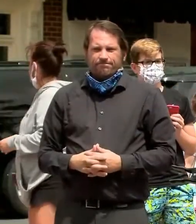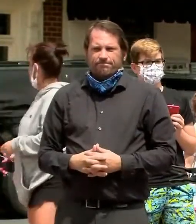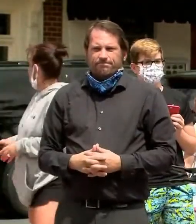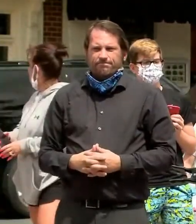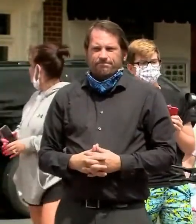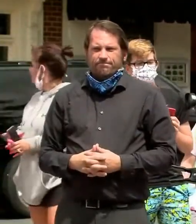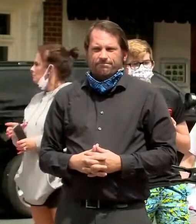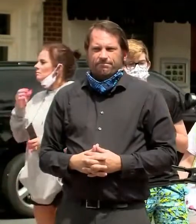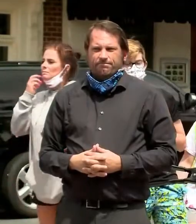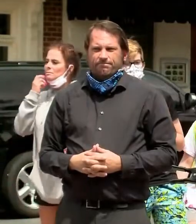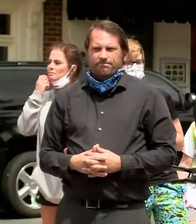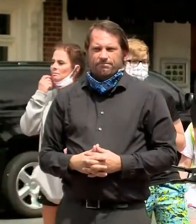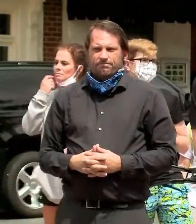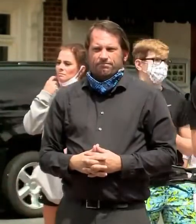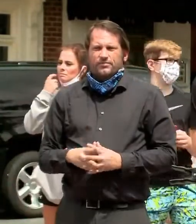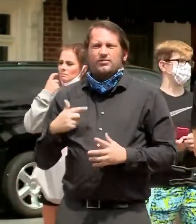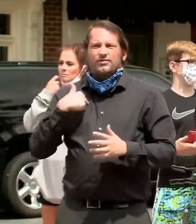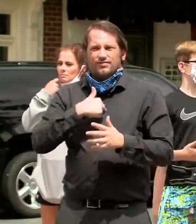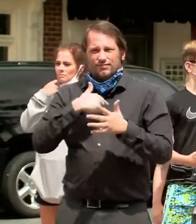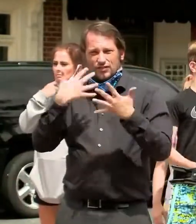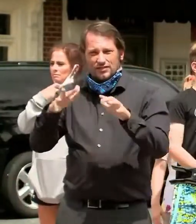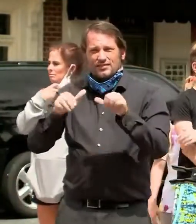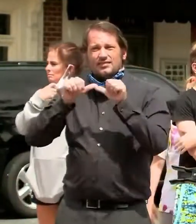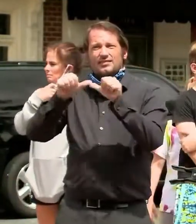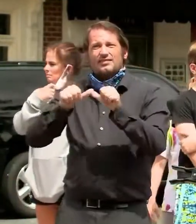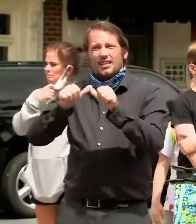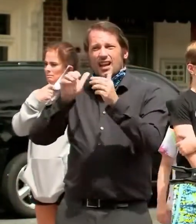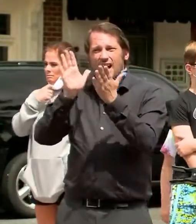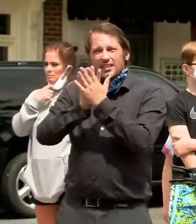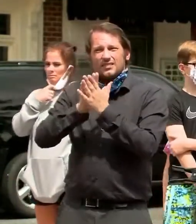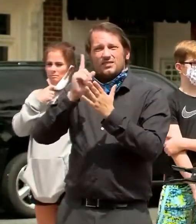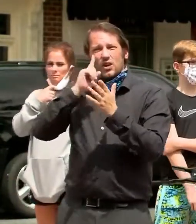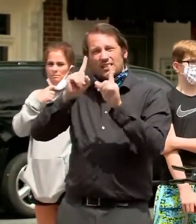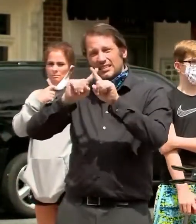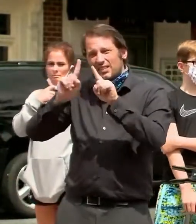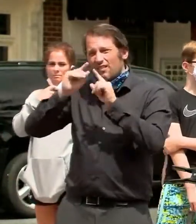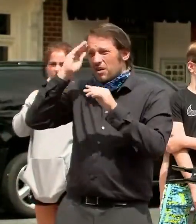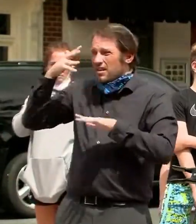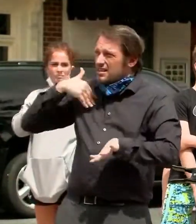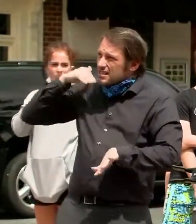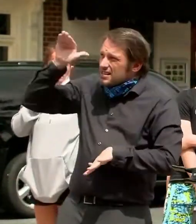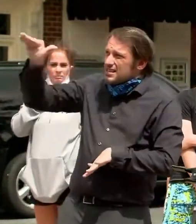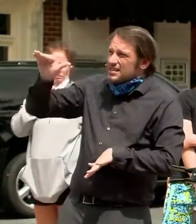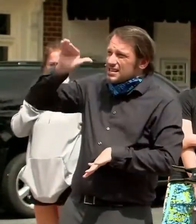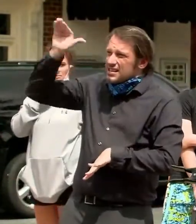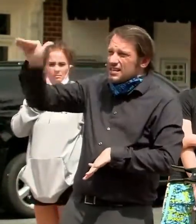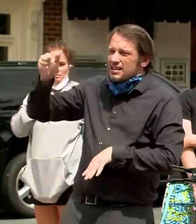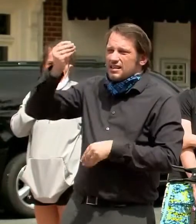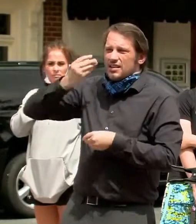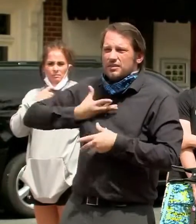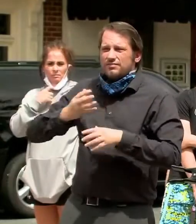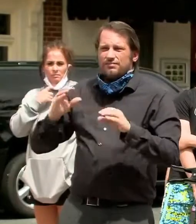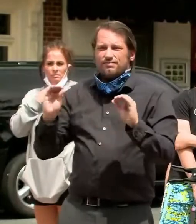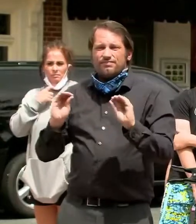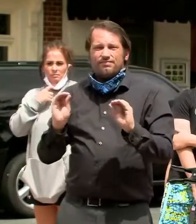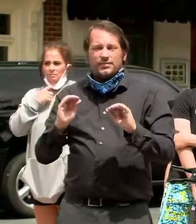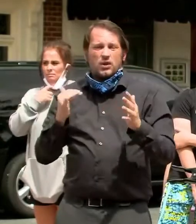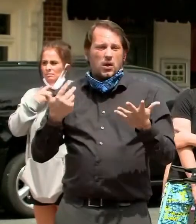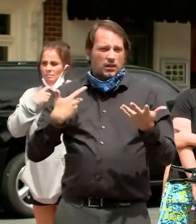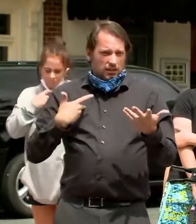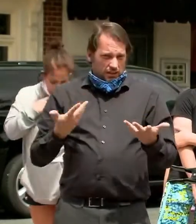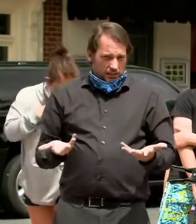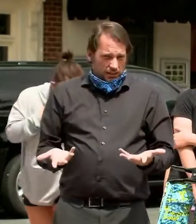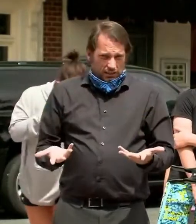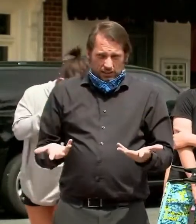We have repeatedly asked for information, and we weren't getting it. So we waited for the press conference. We got the information. And his stuff was